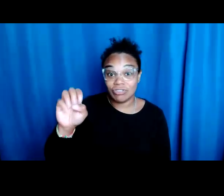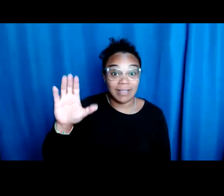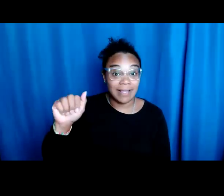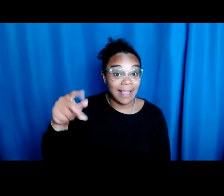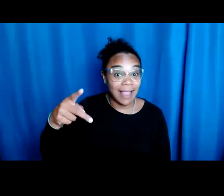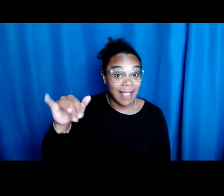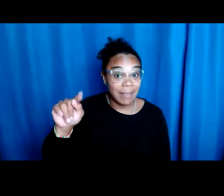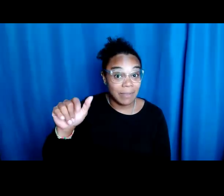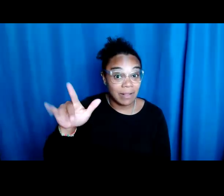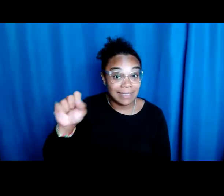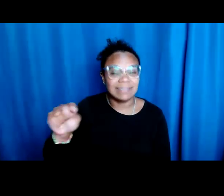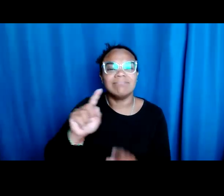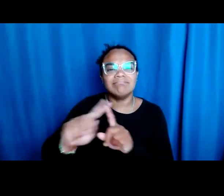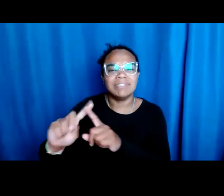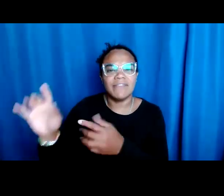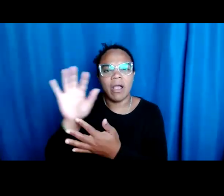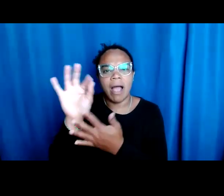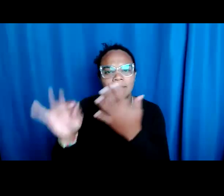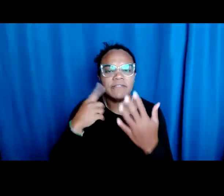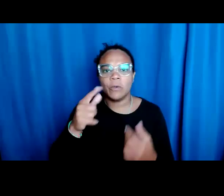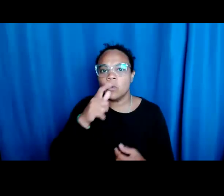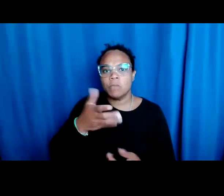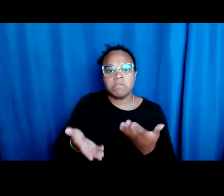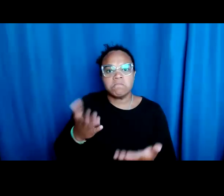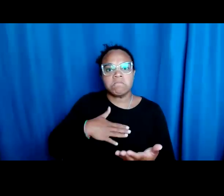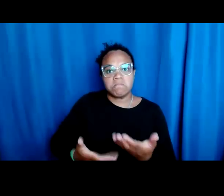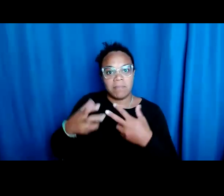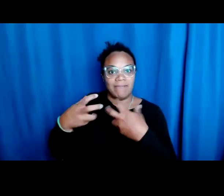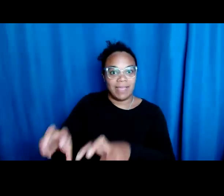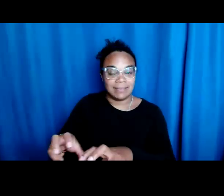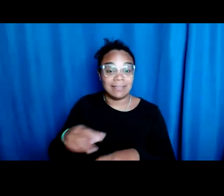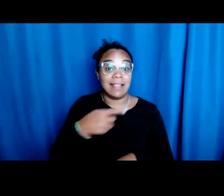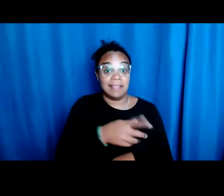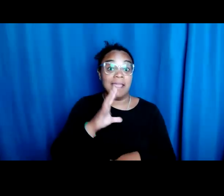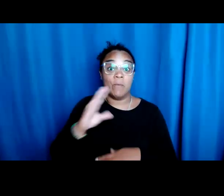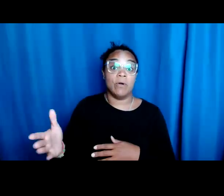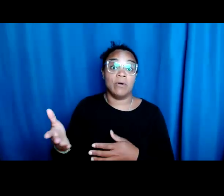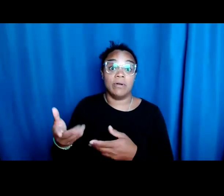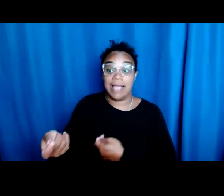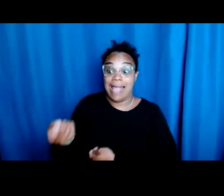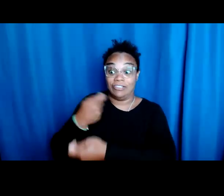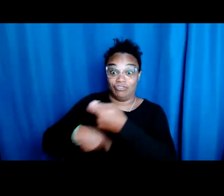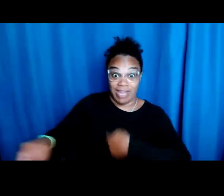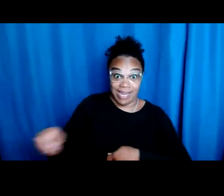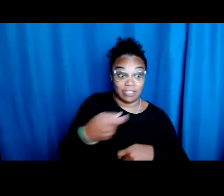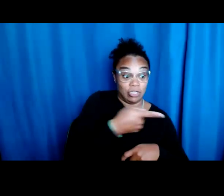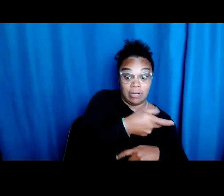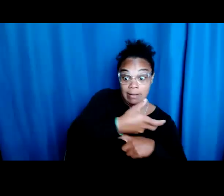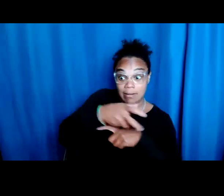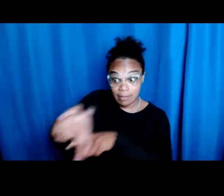in exchange for ownership share in the business, whereas debt,